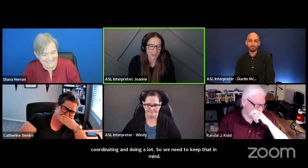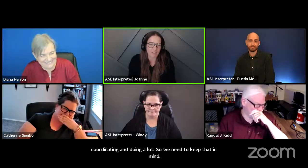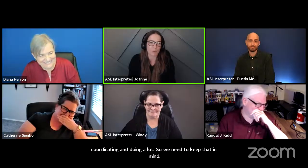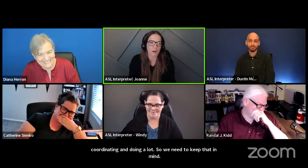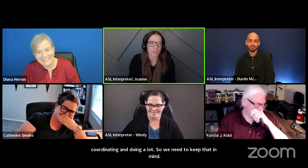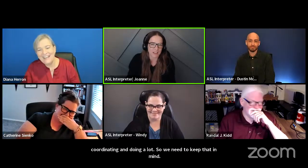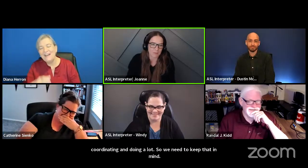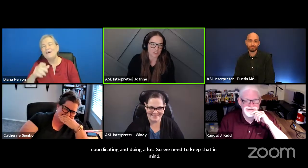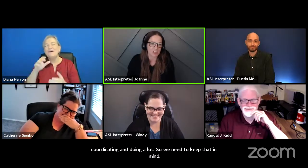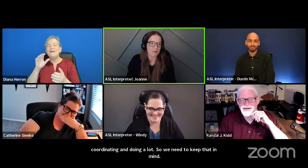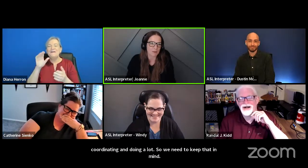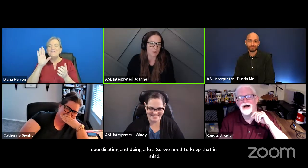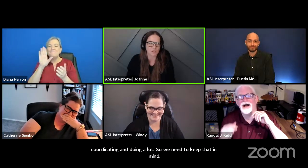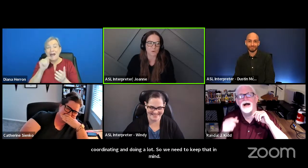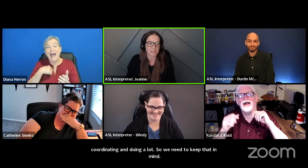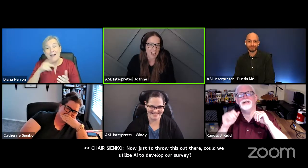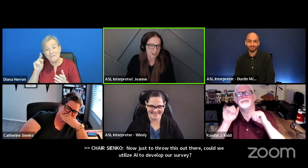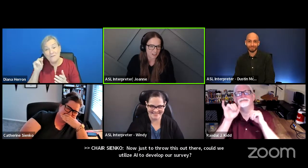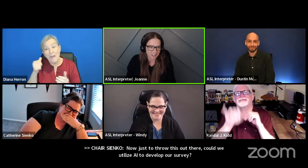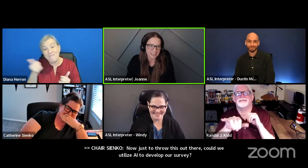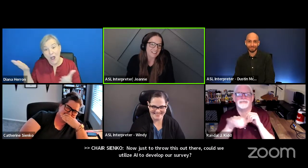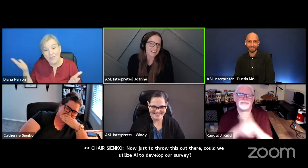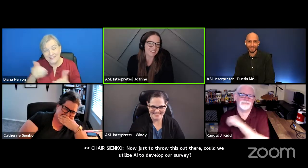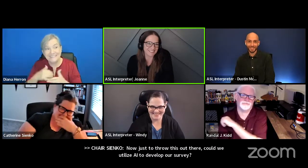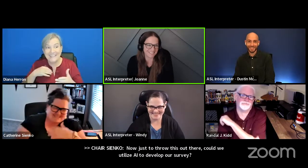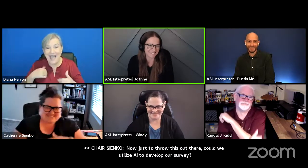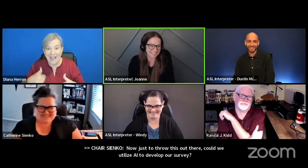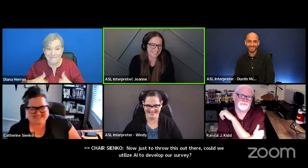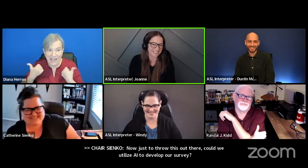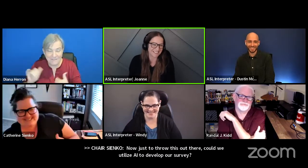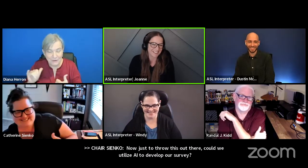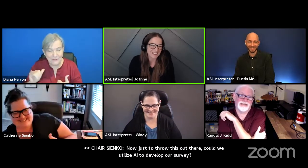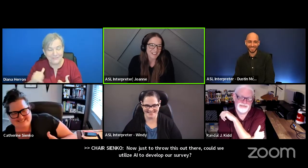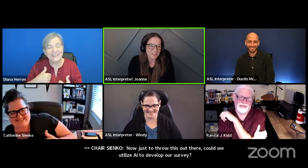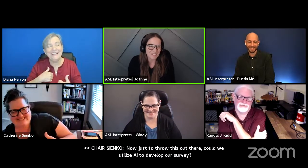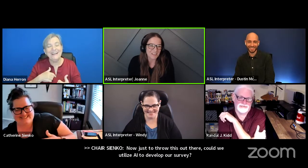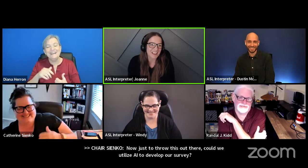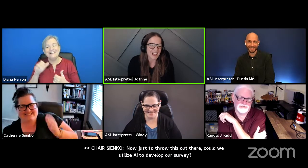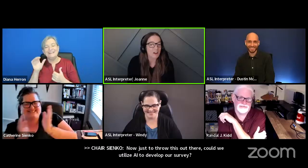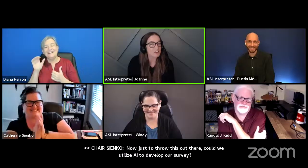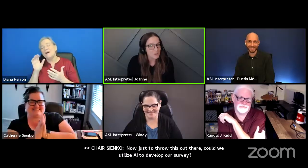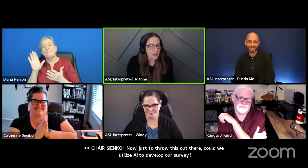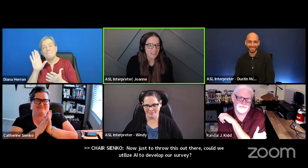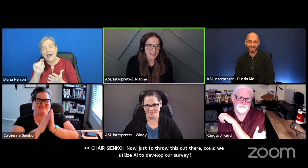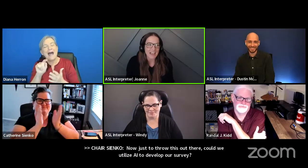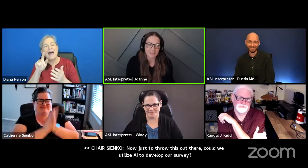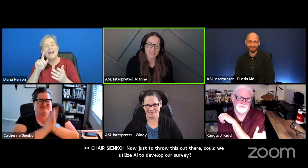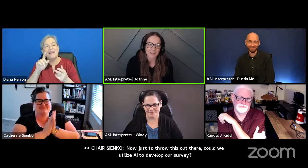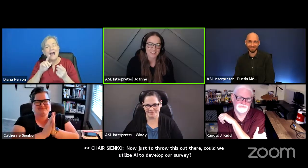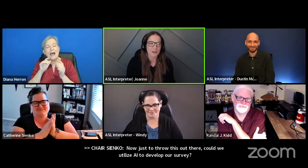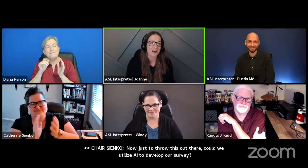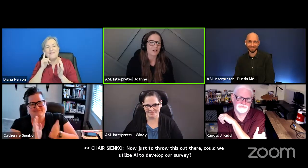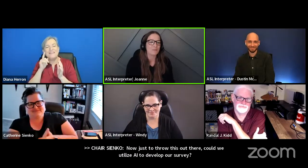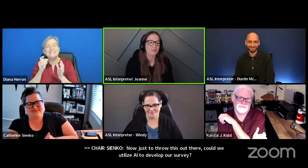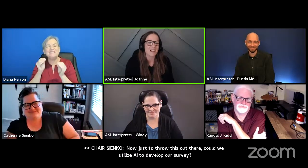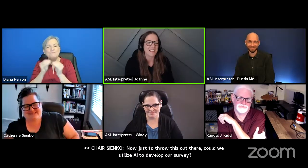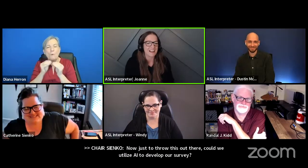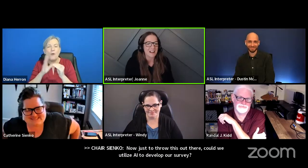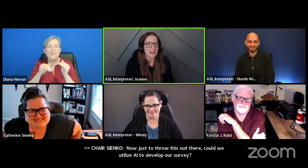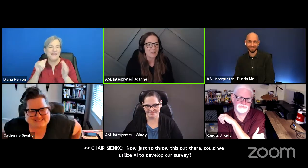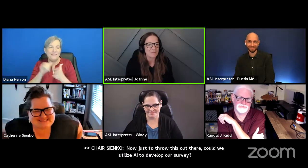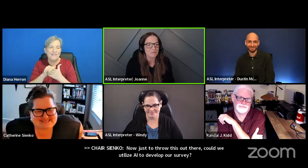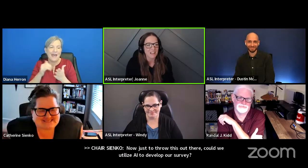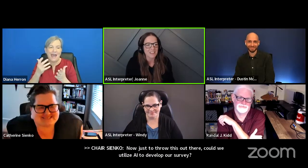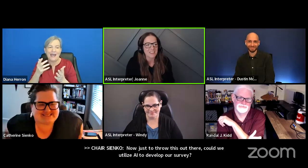all of everyone on the commission, I'm the most retired. But I also have a life as well.